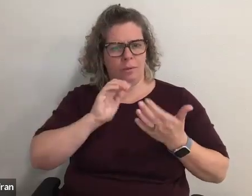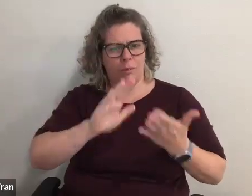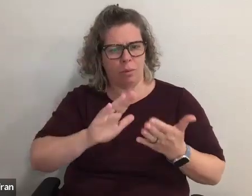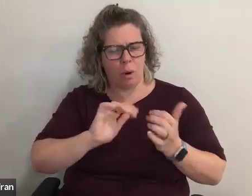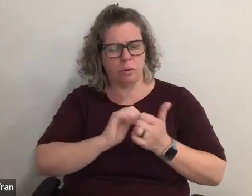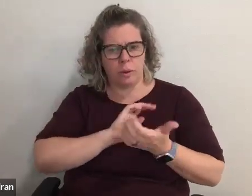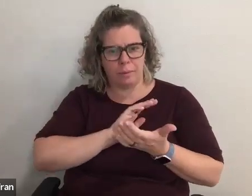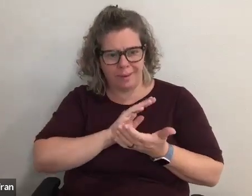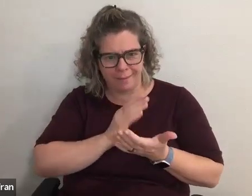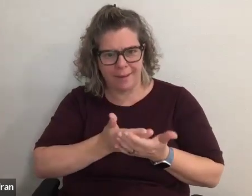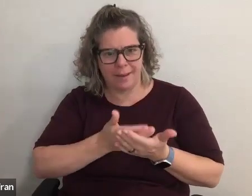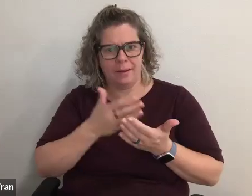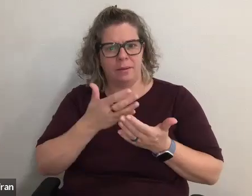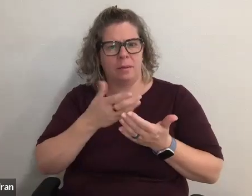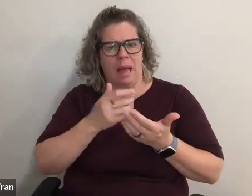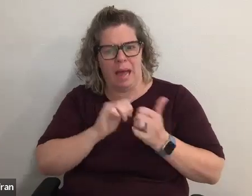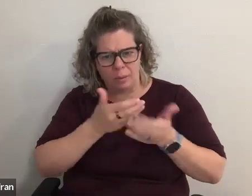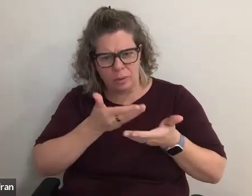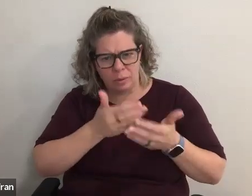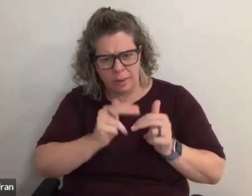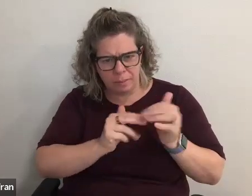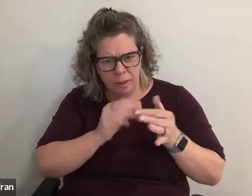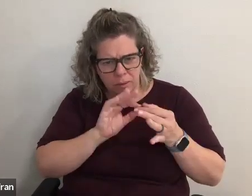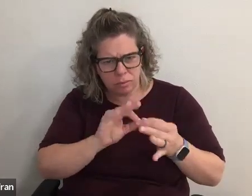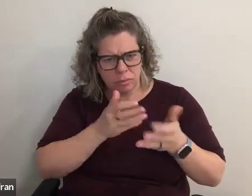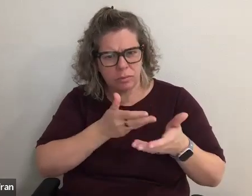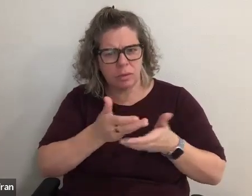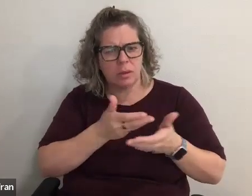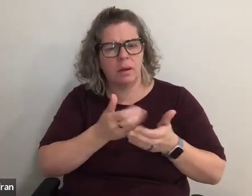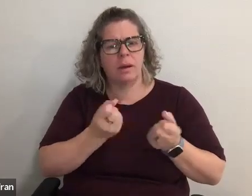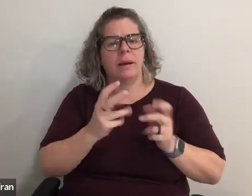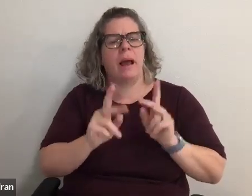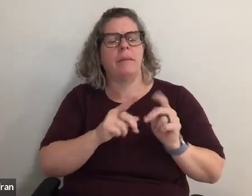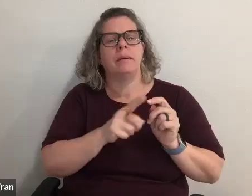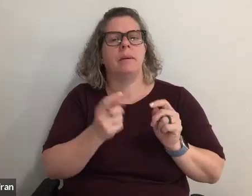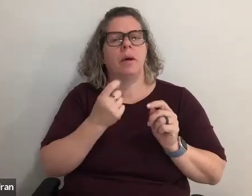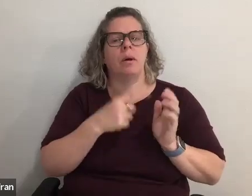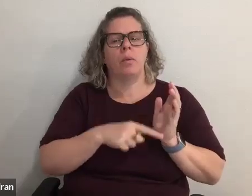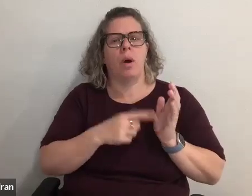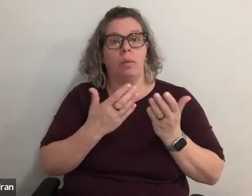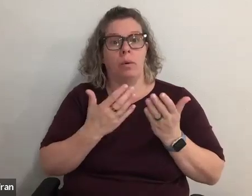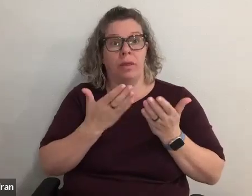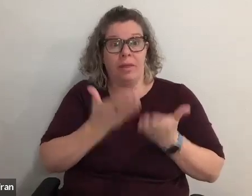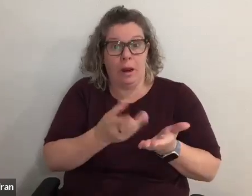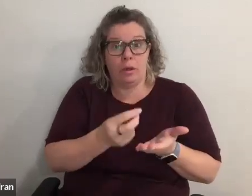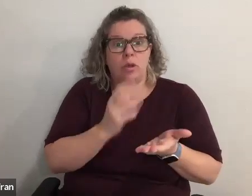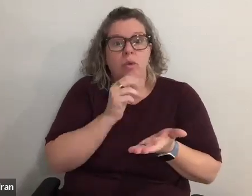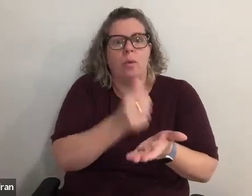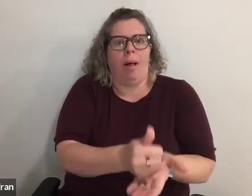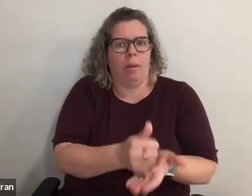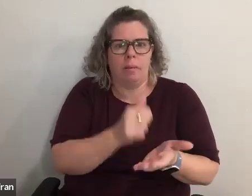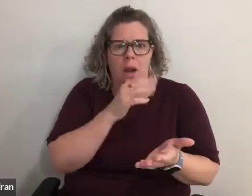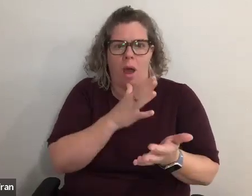with folks and helping people understand exactly what it is we're there to do. We're there to help them. I